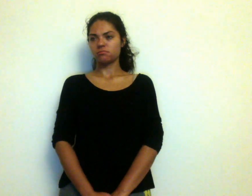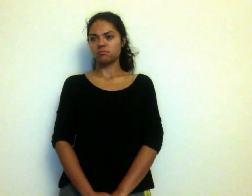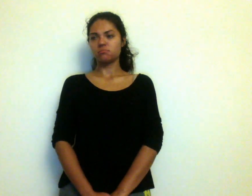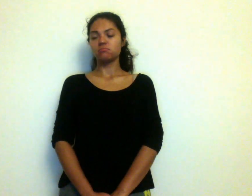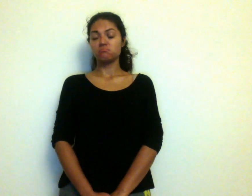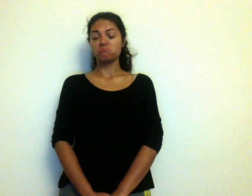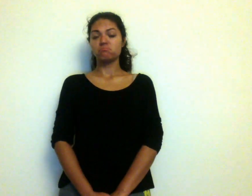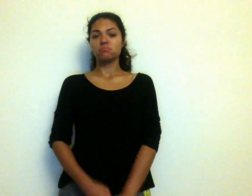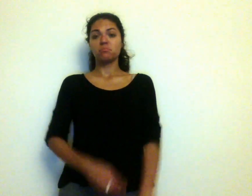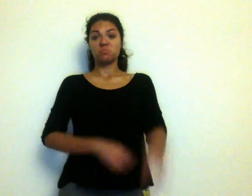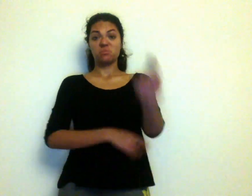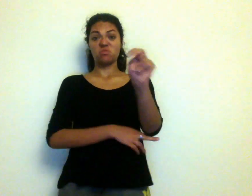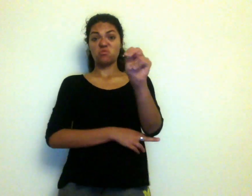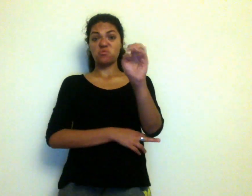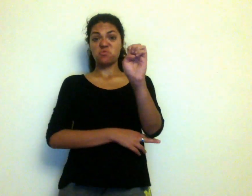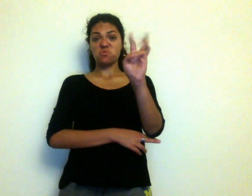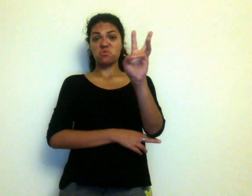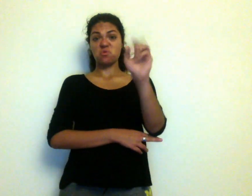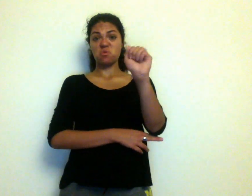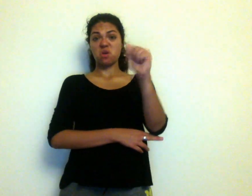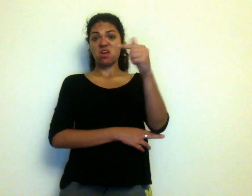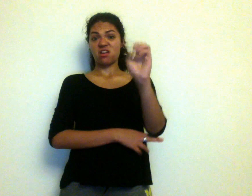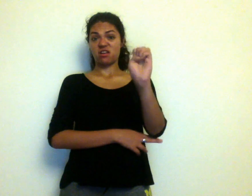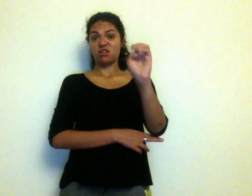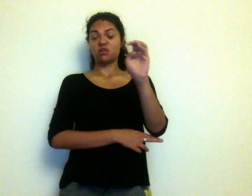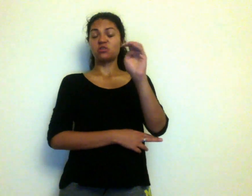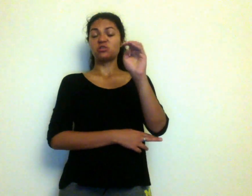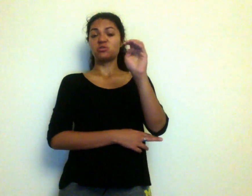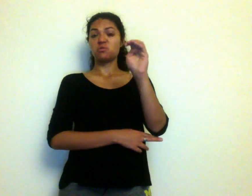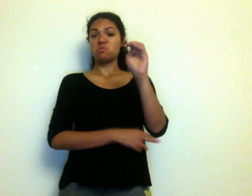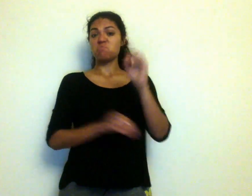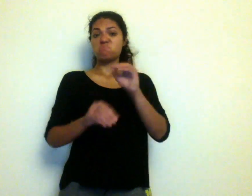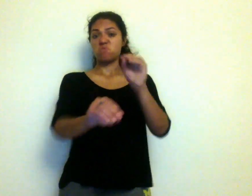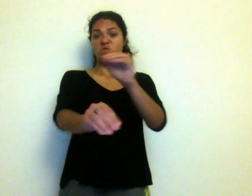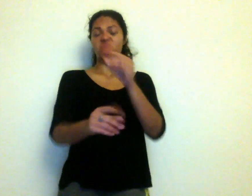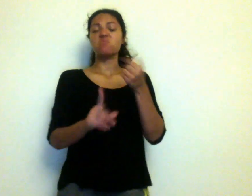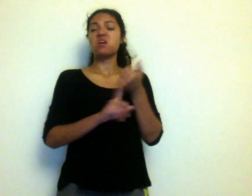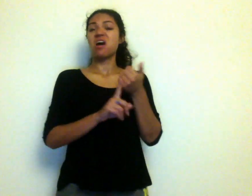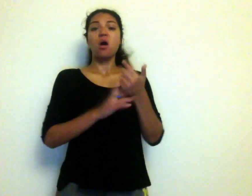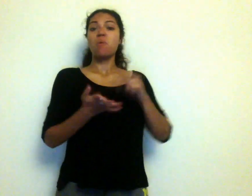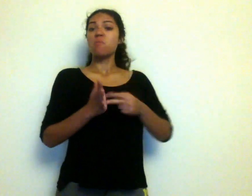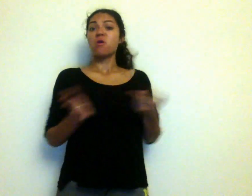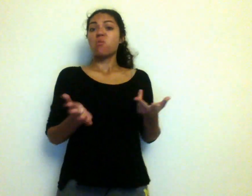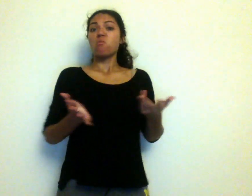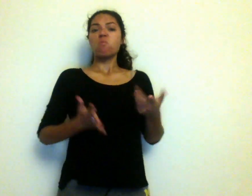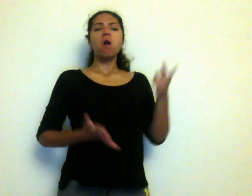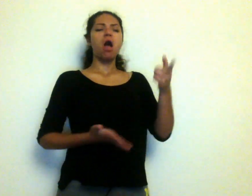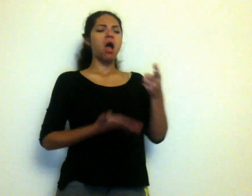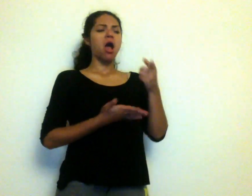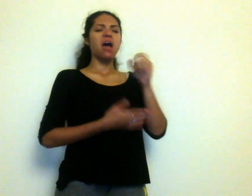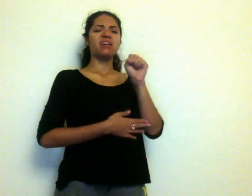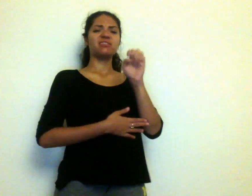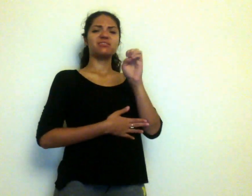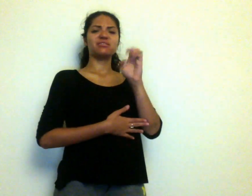Movement is nothing more than mitigating the bankruptcy of secularism with the spurious glitter of